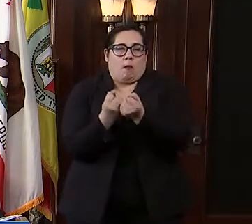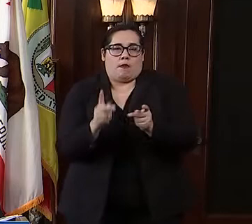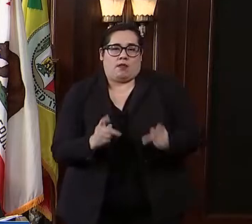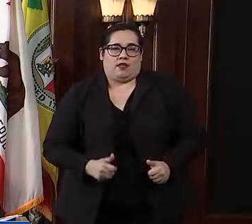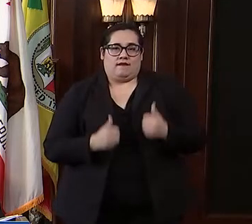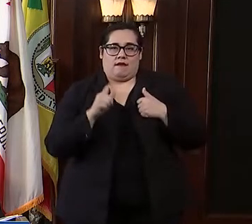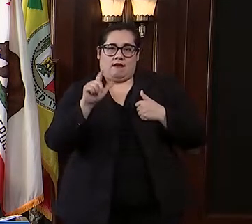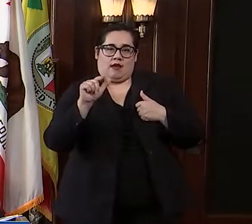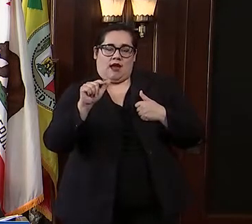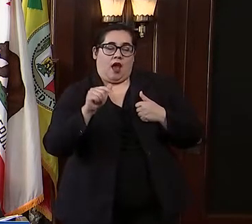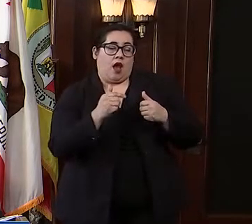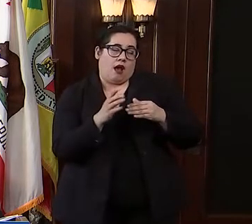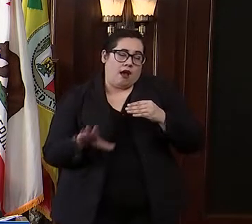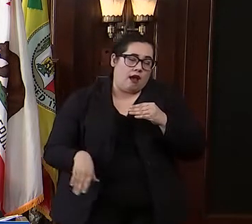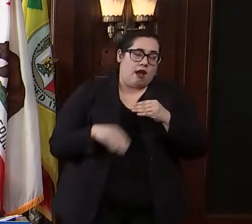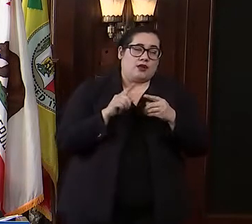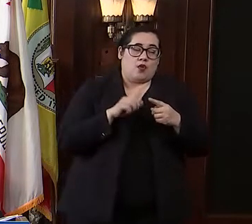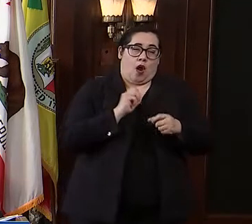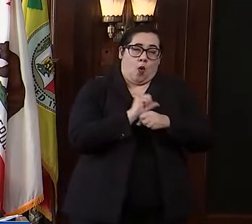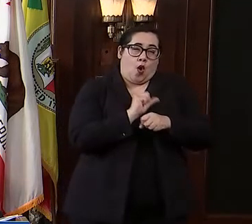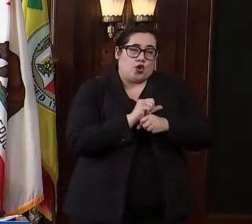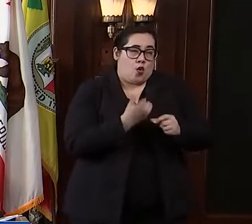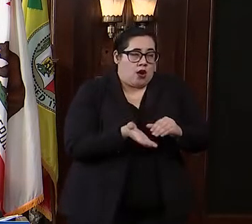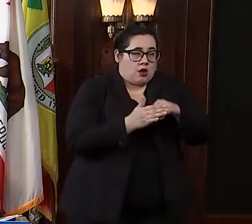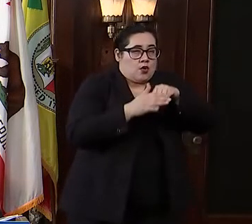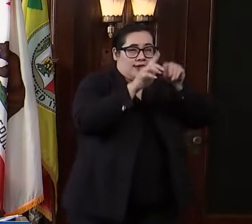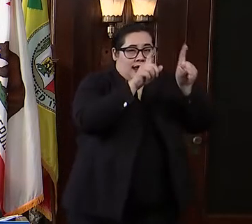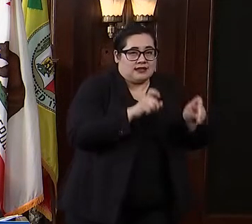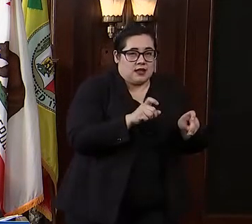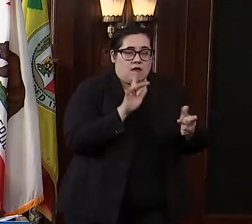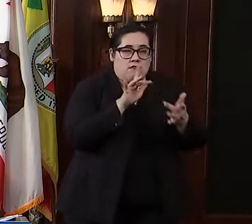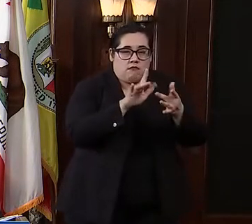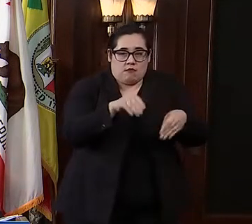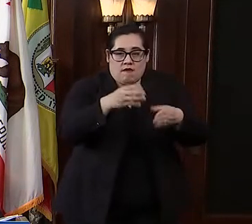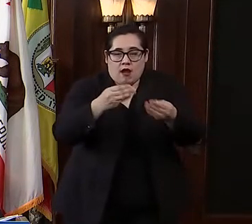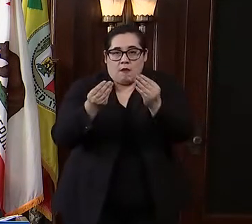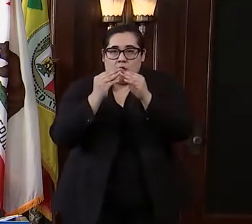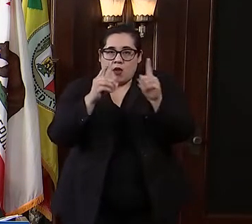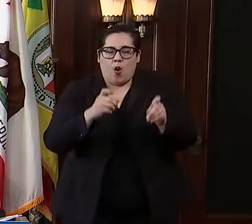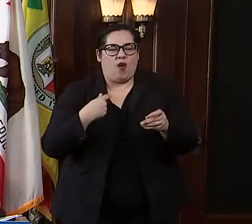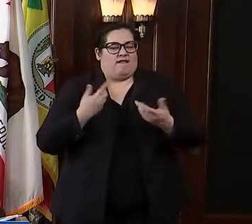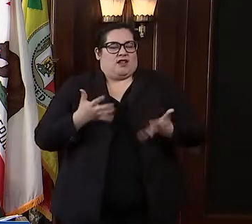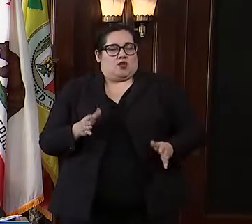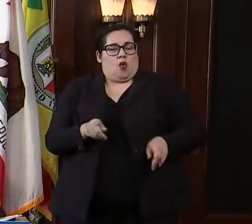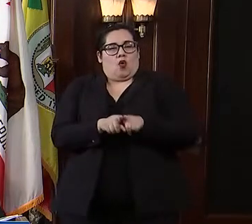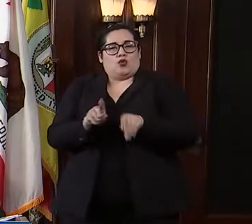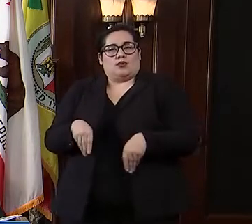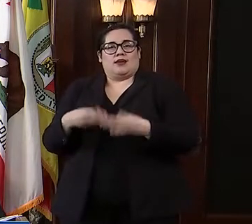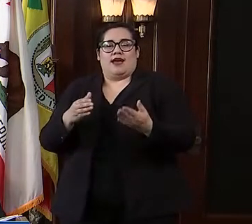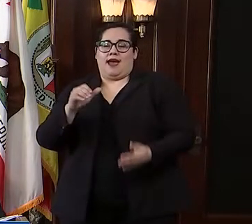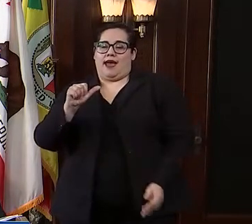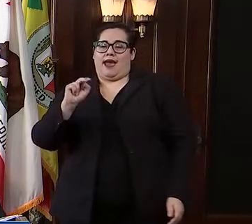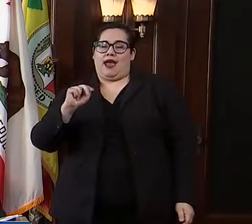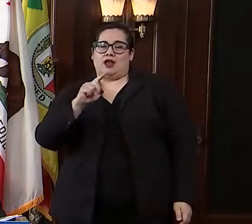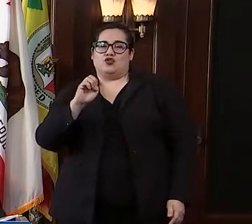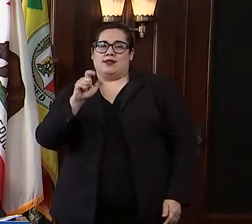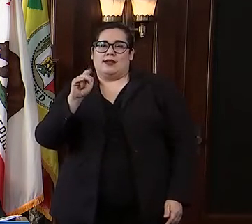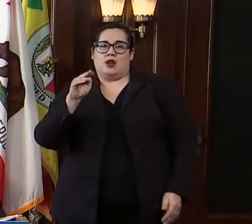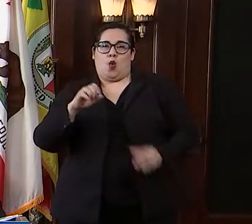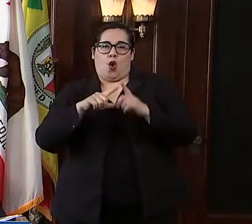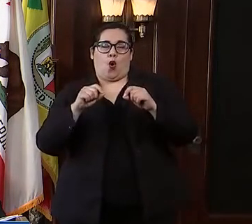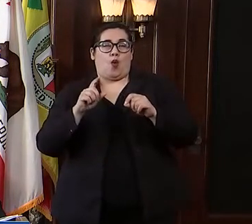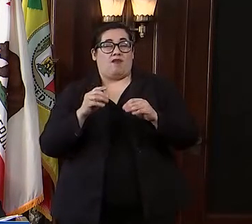top of our work to scale testing to reach even more of our neighbors. We've now delivered Angeleno cards, $17 million worth of them,